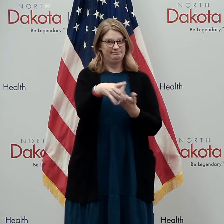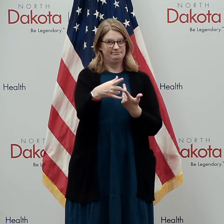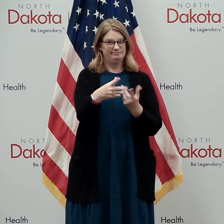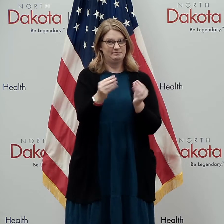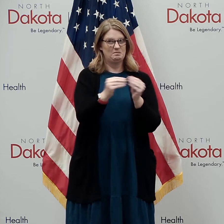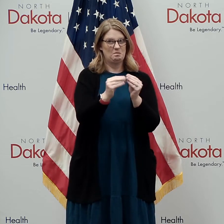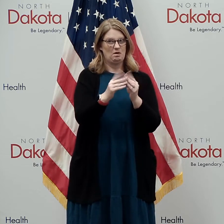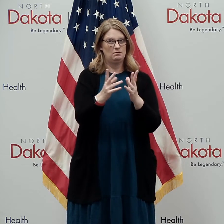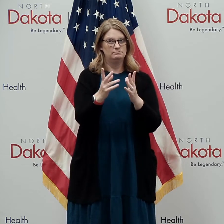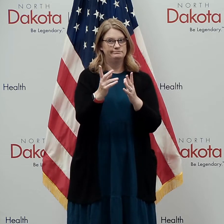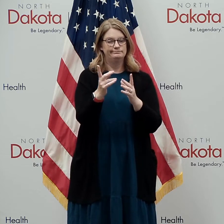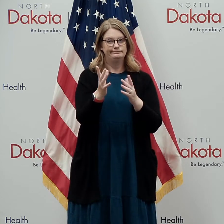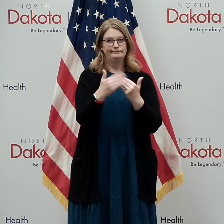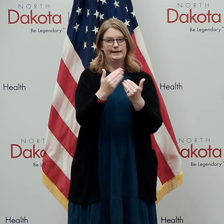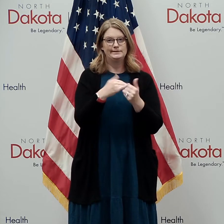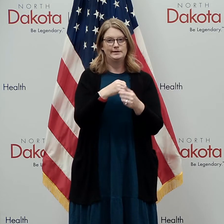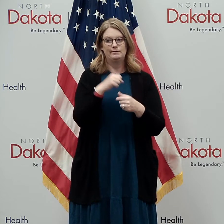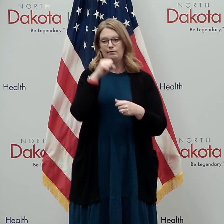in those areas.